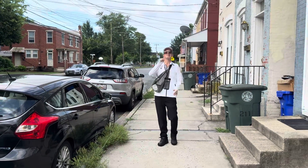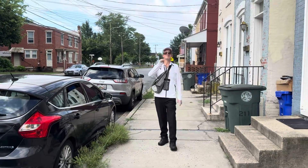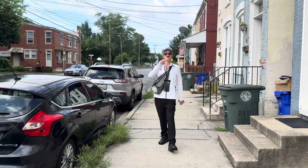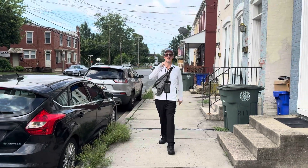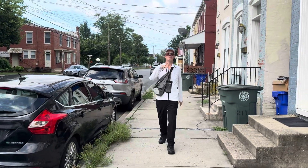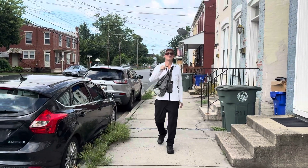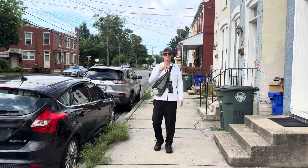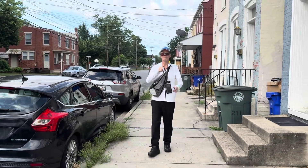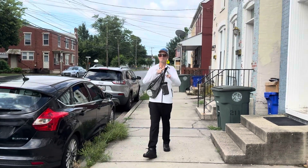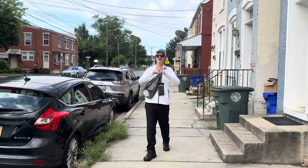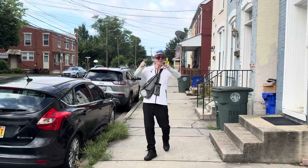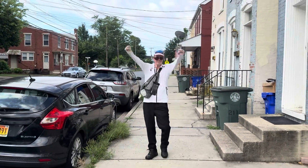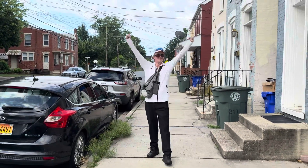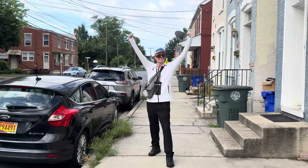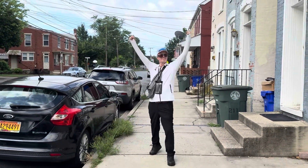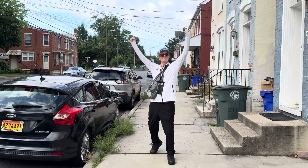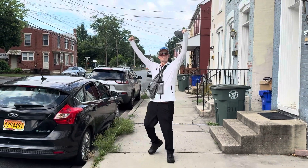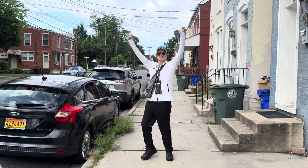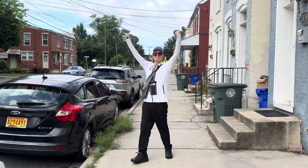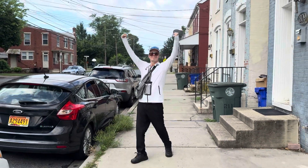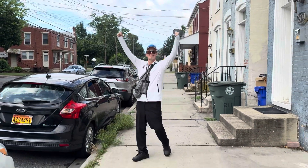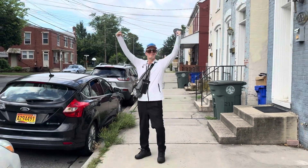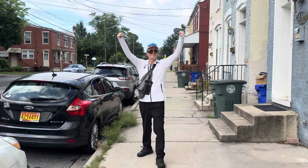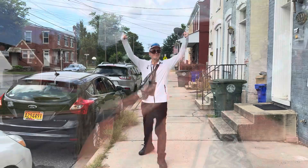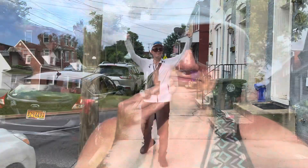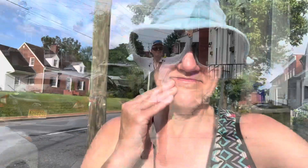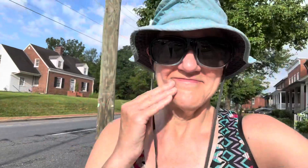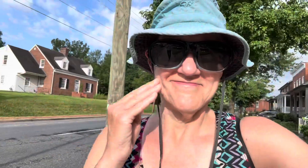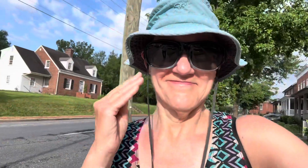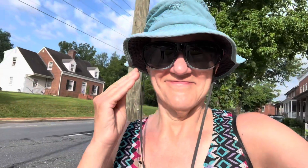"5,000 steps. Whoa, I did it."